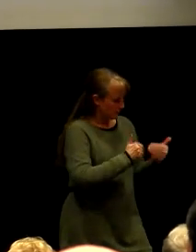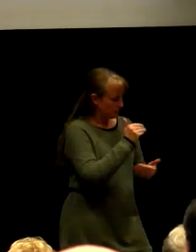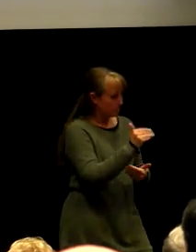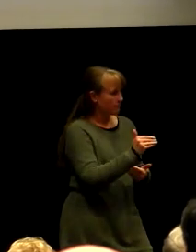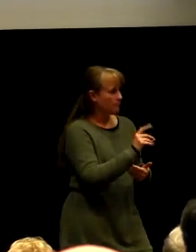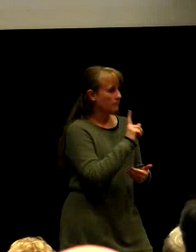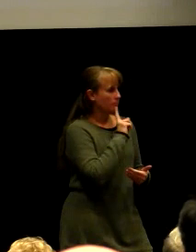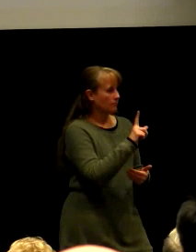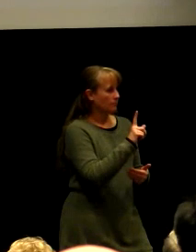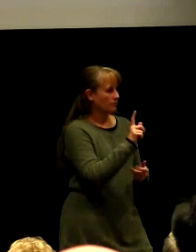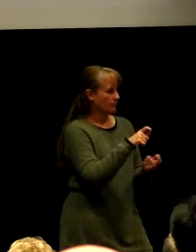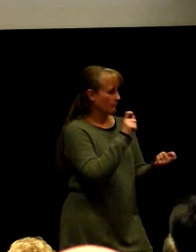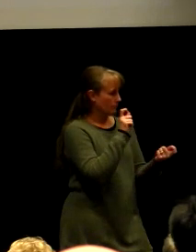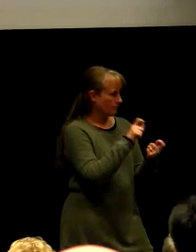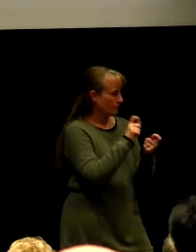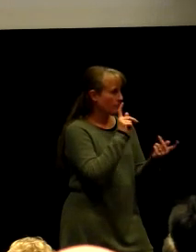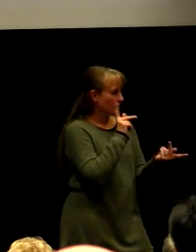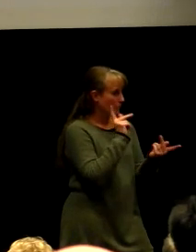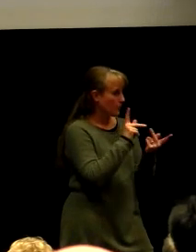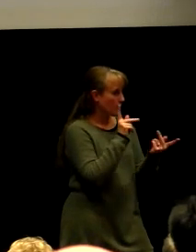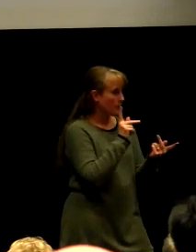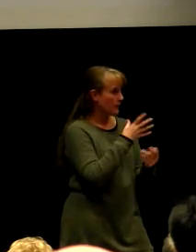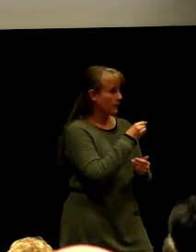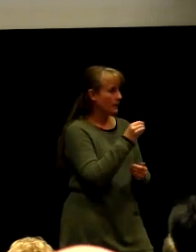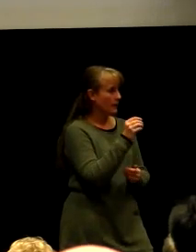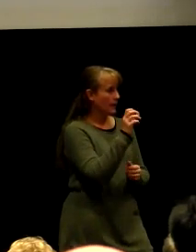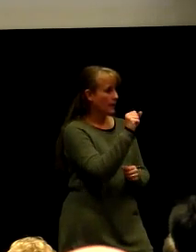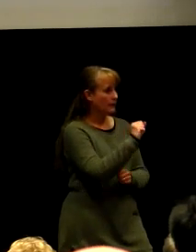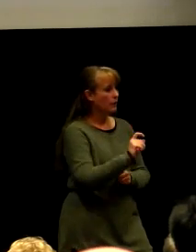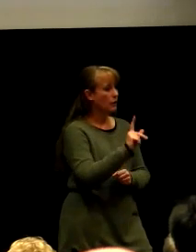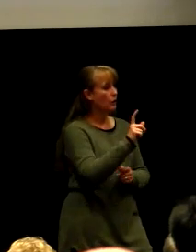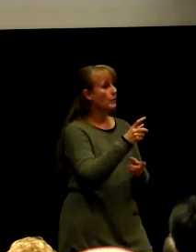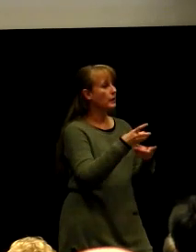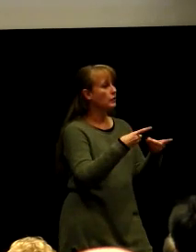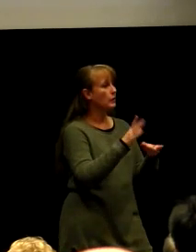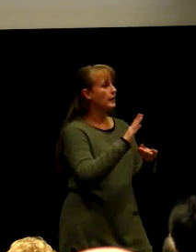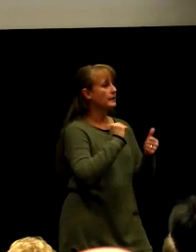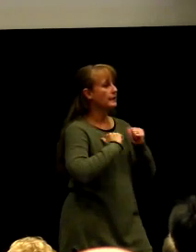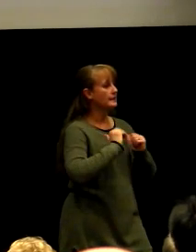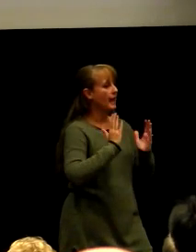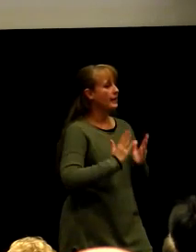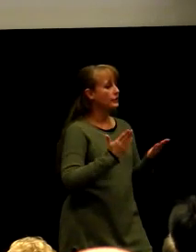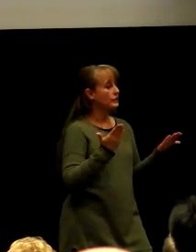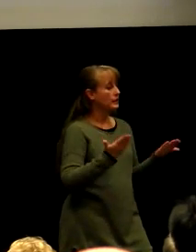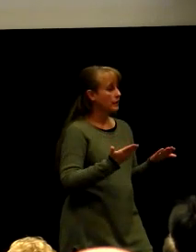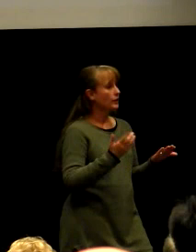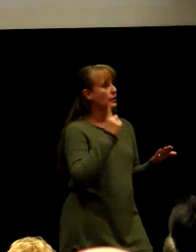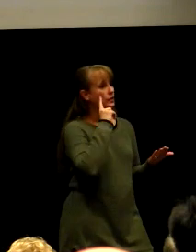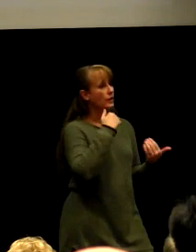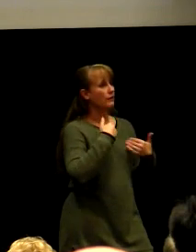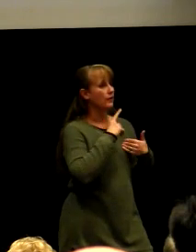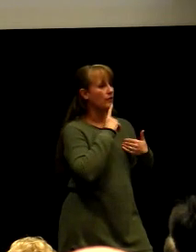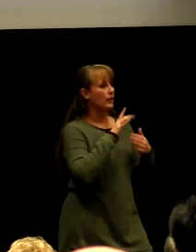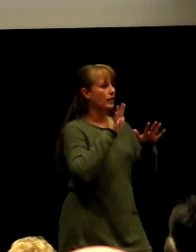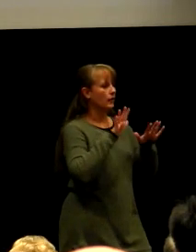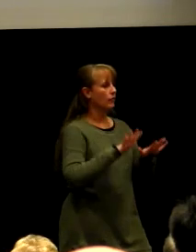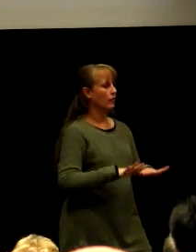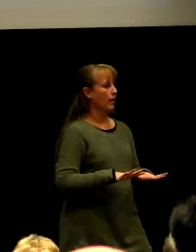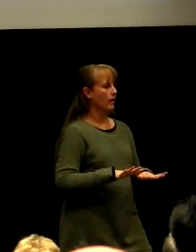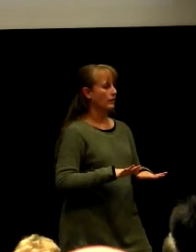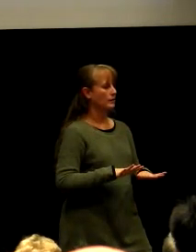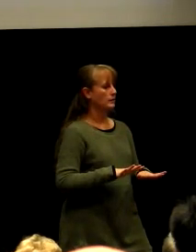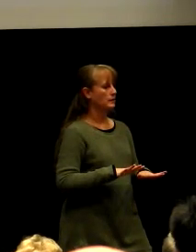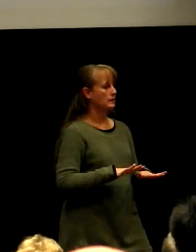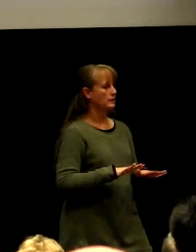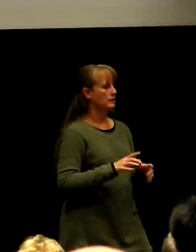utterly efficiently. And Kubrick directed his actors here to perform with a very flat affect, to